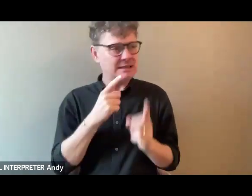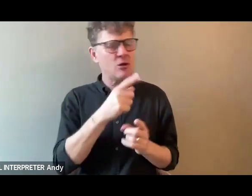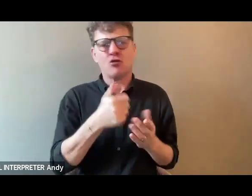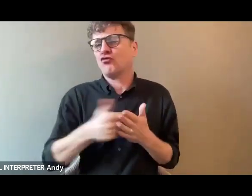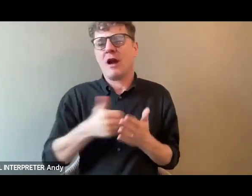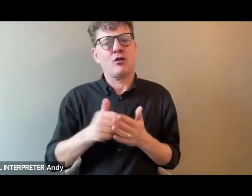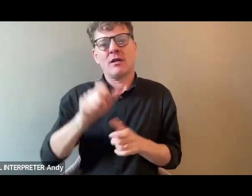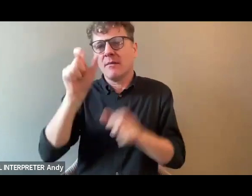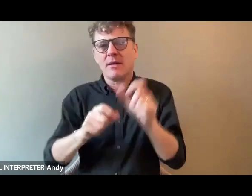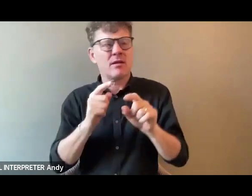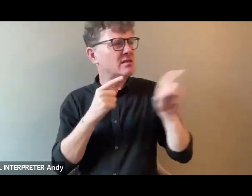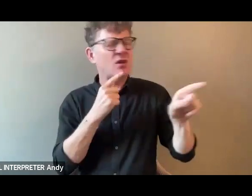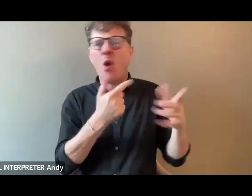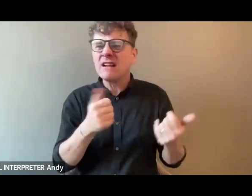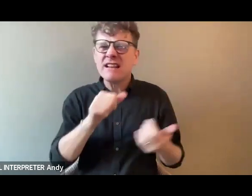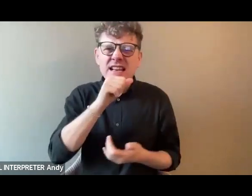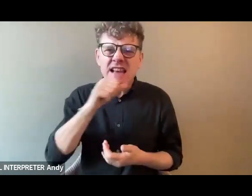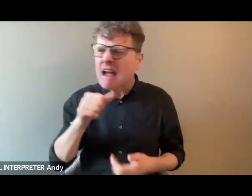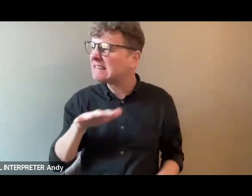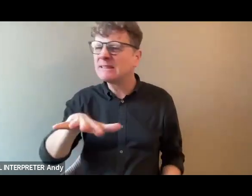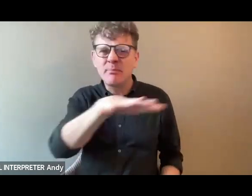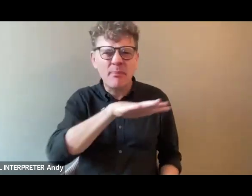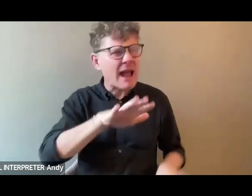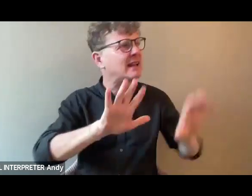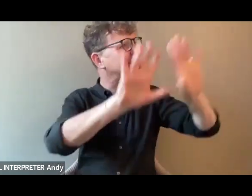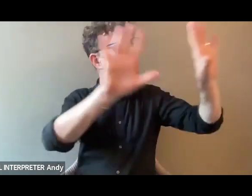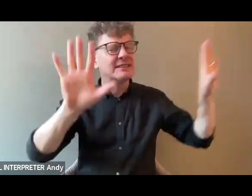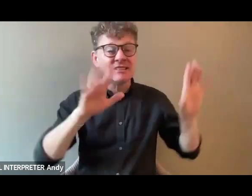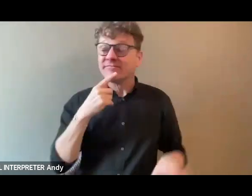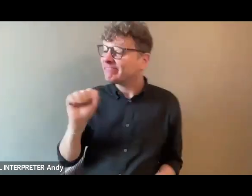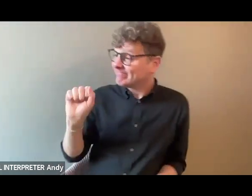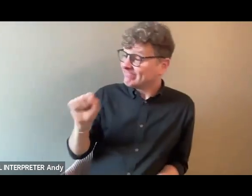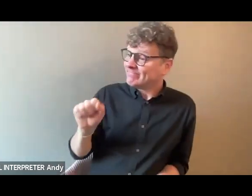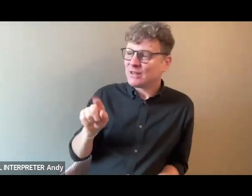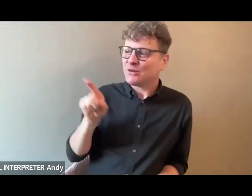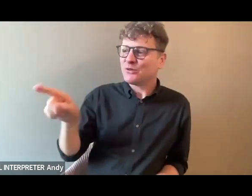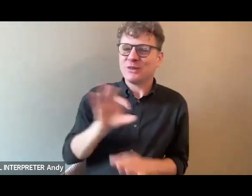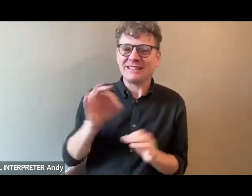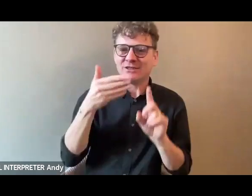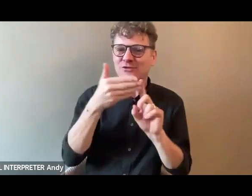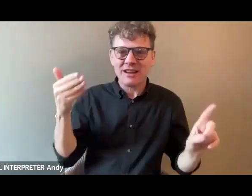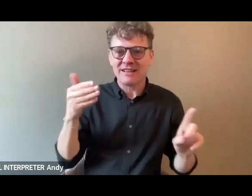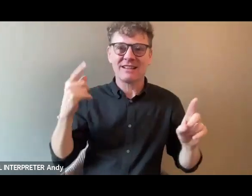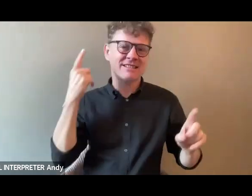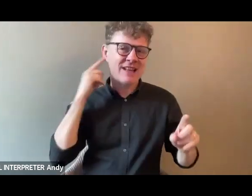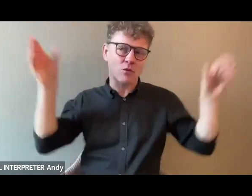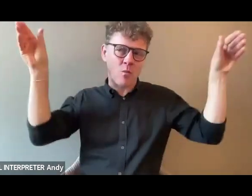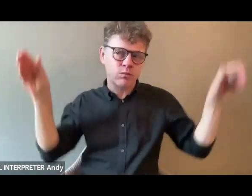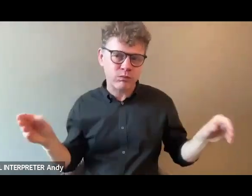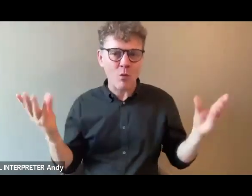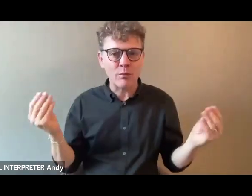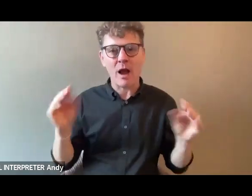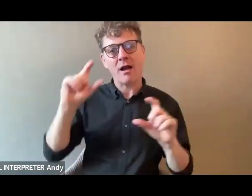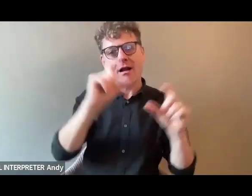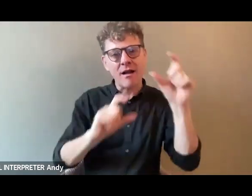it as, it's just a nice space. And I kind of go, yeah, you didn't notice the lighting, the sound baffles, the colour